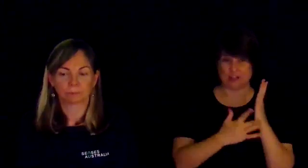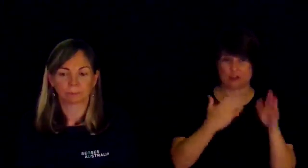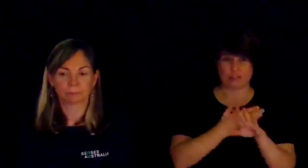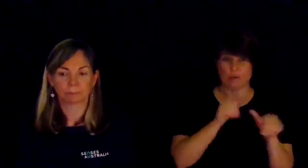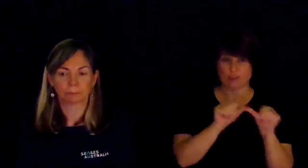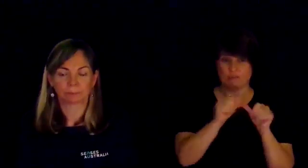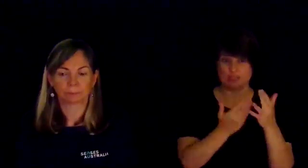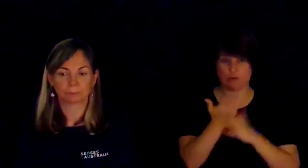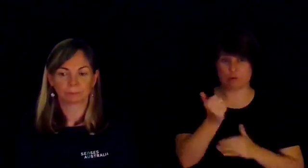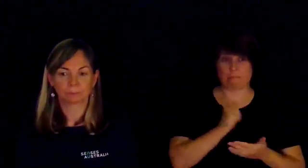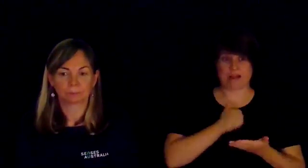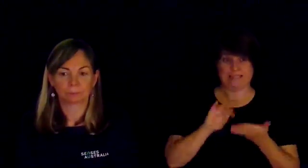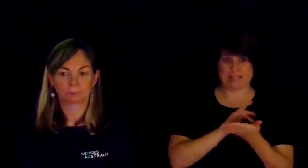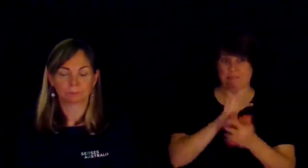was